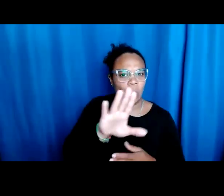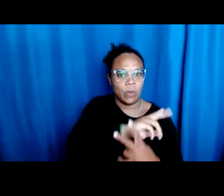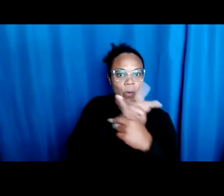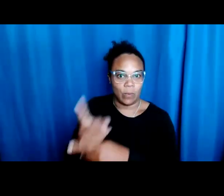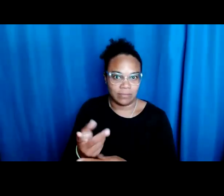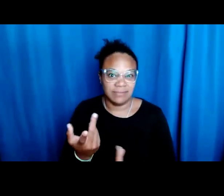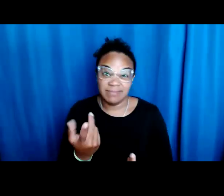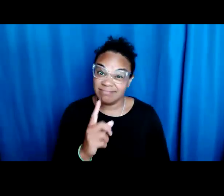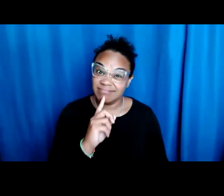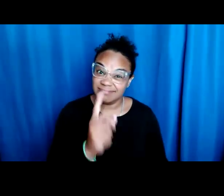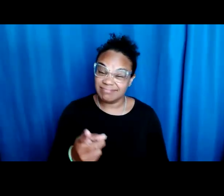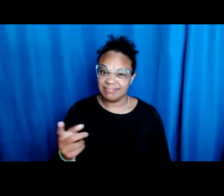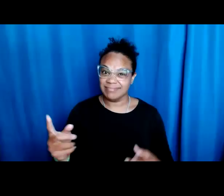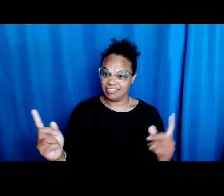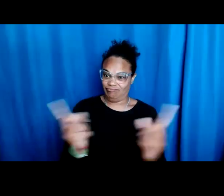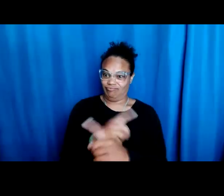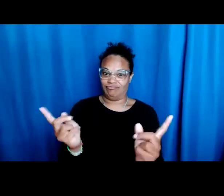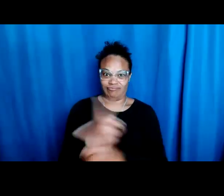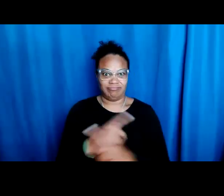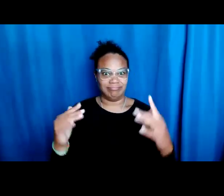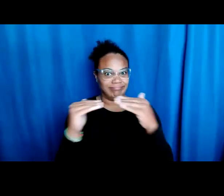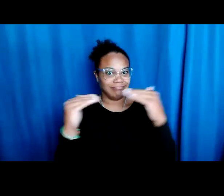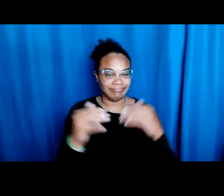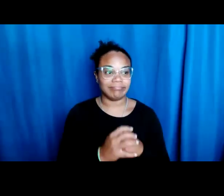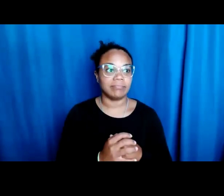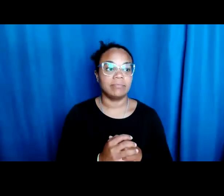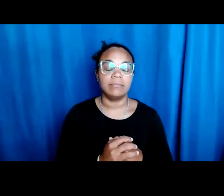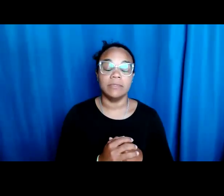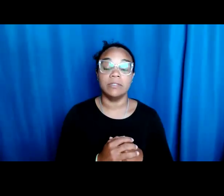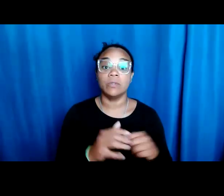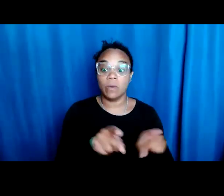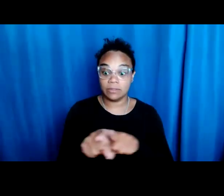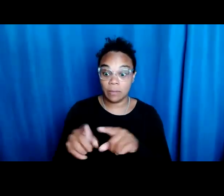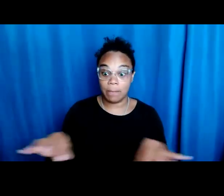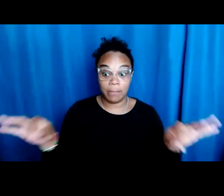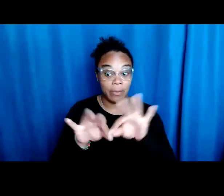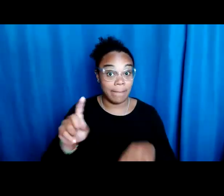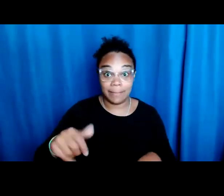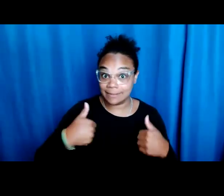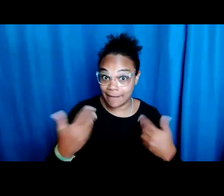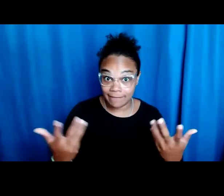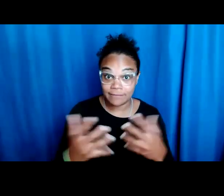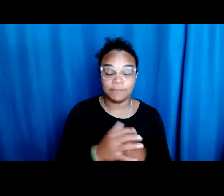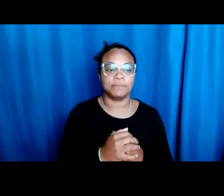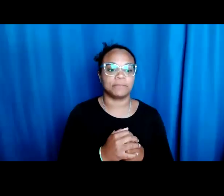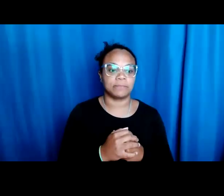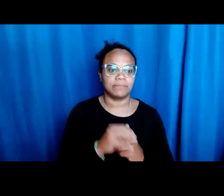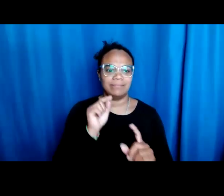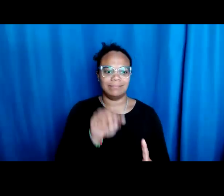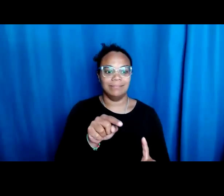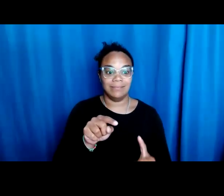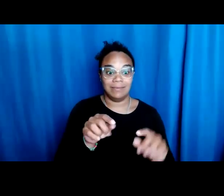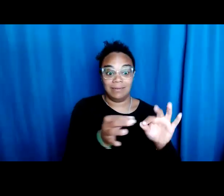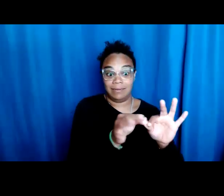street. So one of the things that you need to also have, it says here under use your